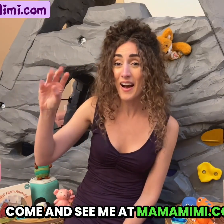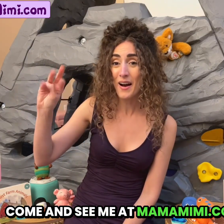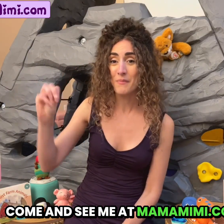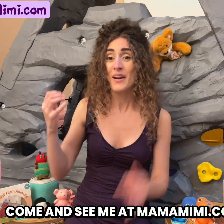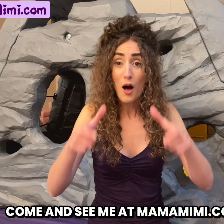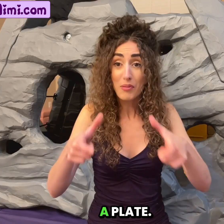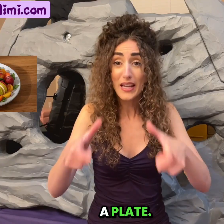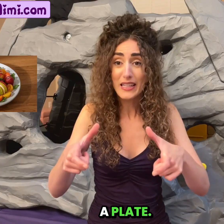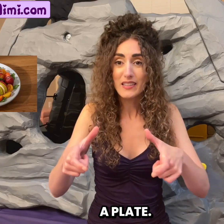mamamimi.com. A plate.